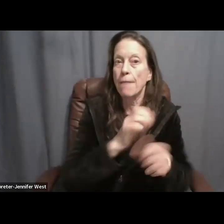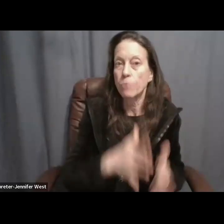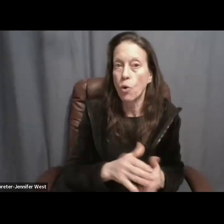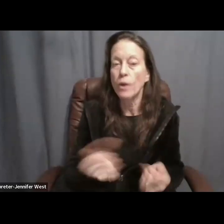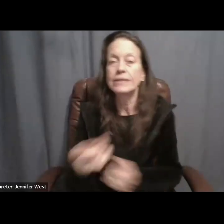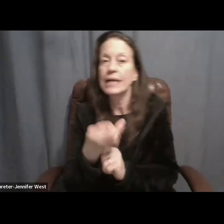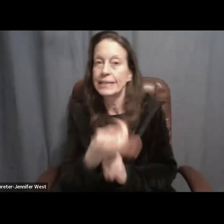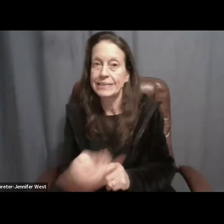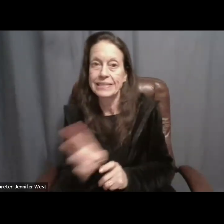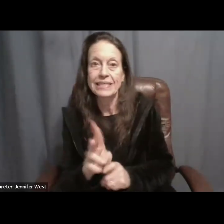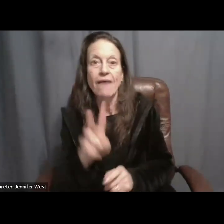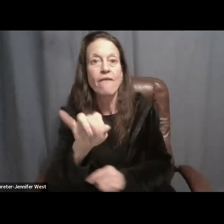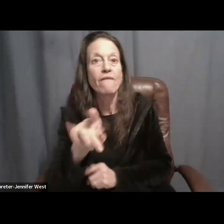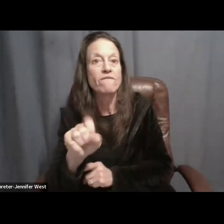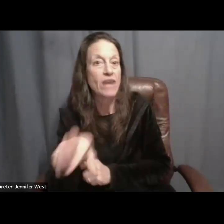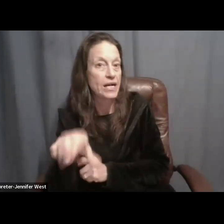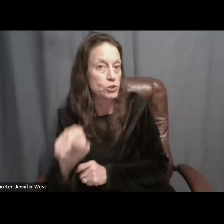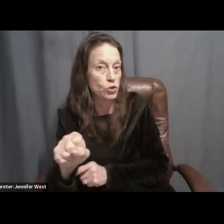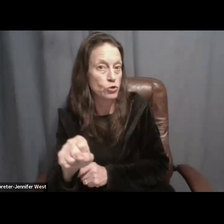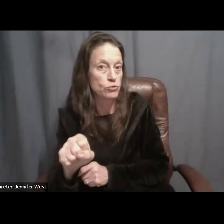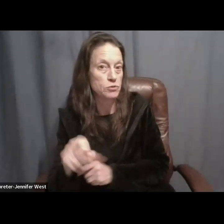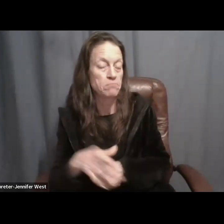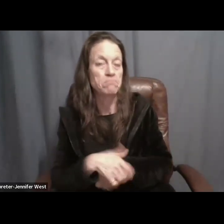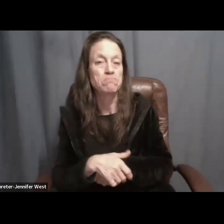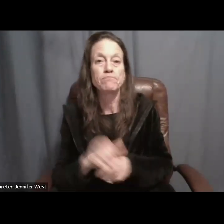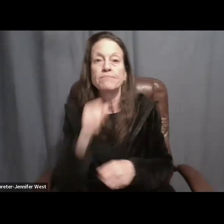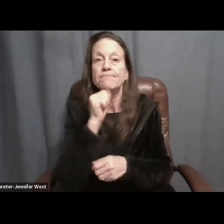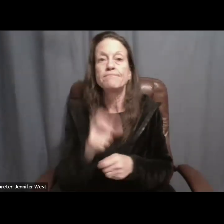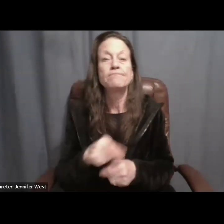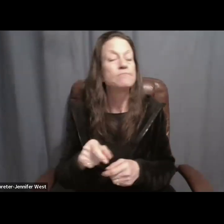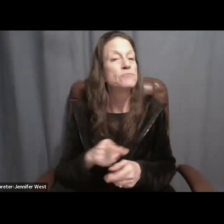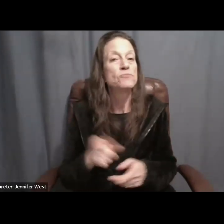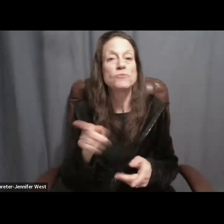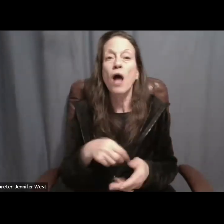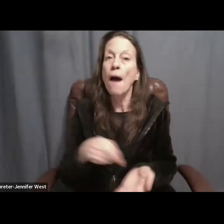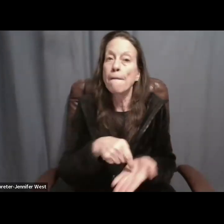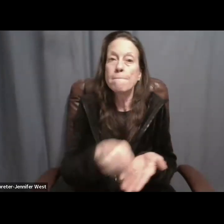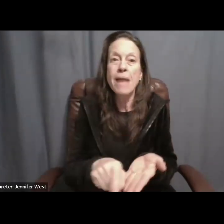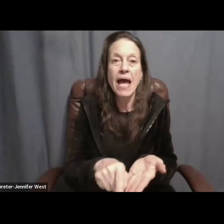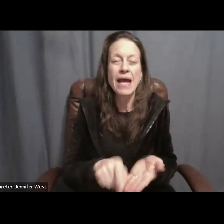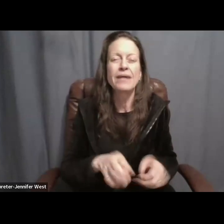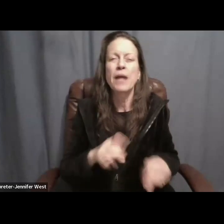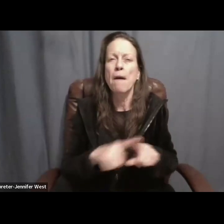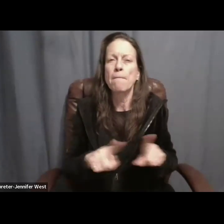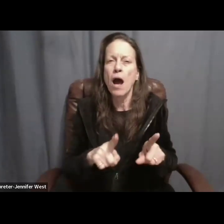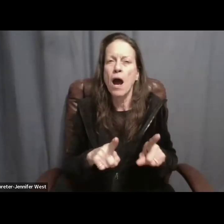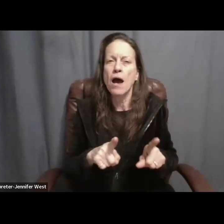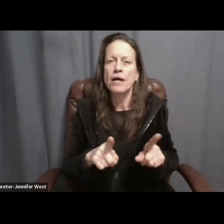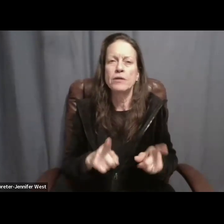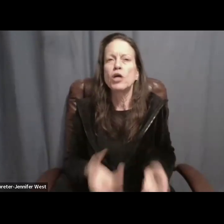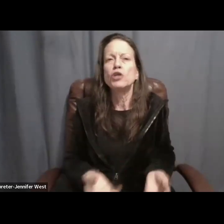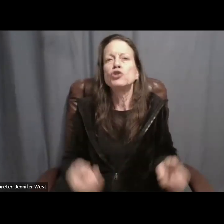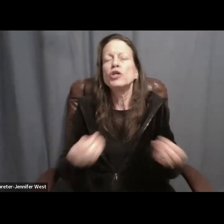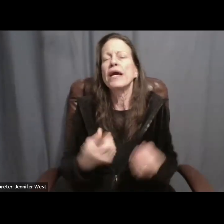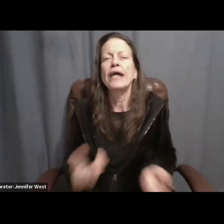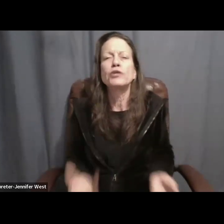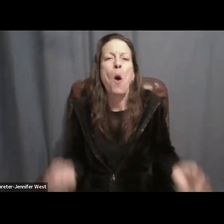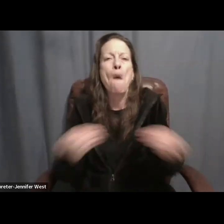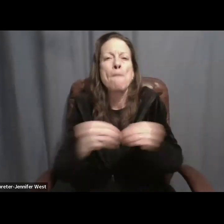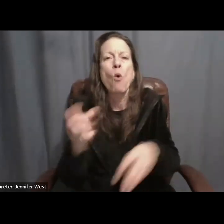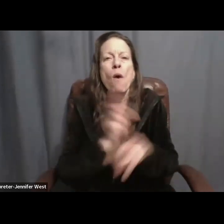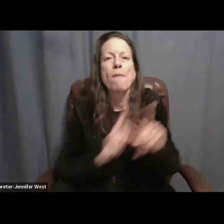and not necessarily paid, but she has a deeper bench or team that supports